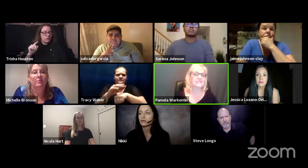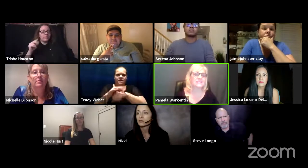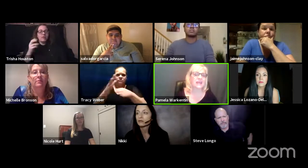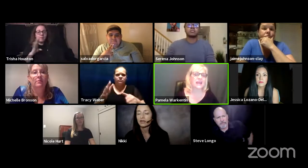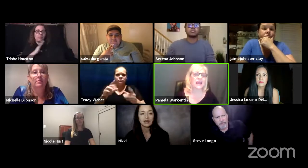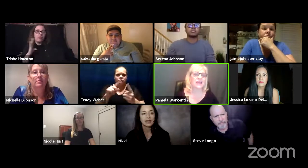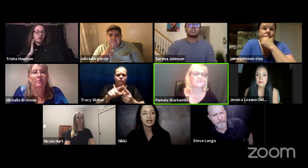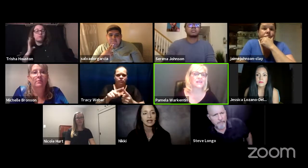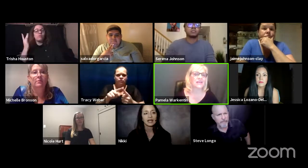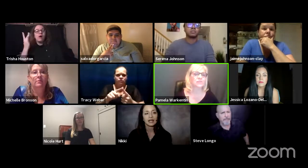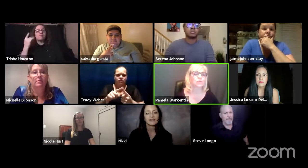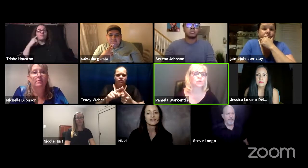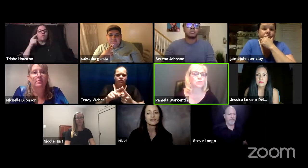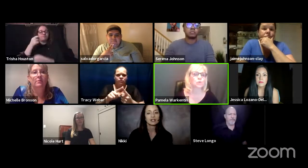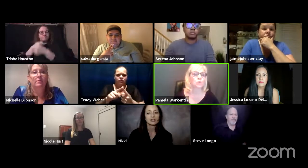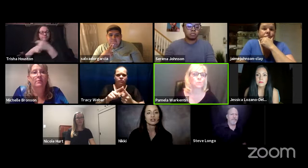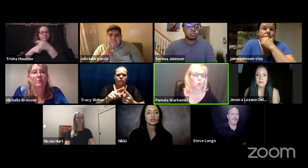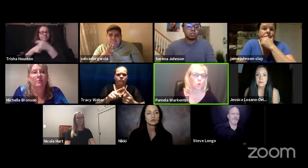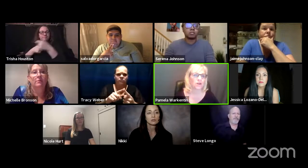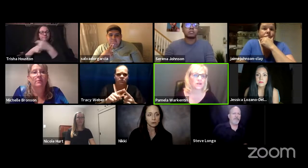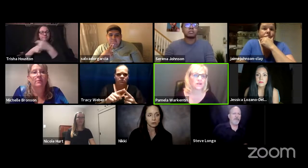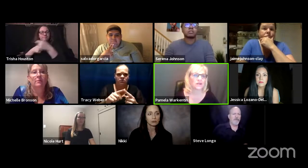as an advisor to the board.